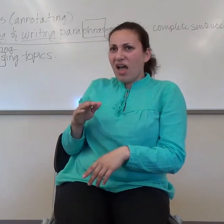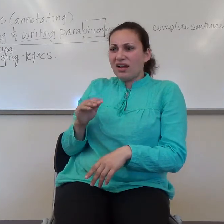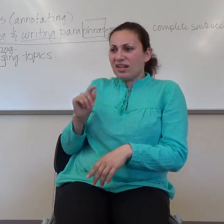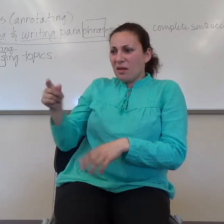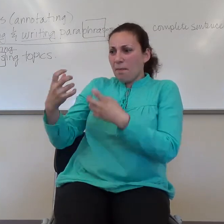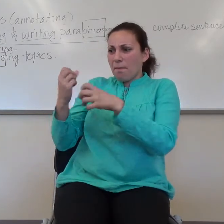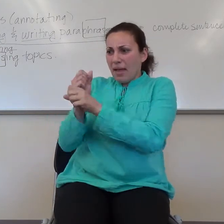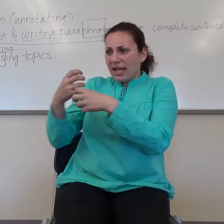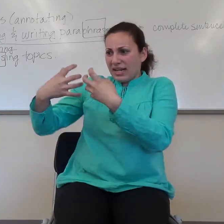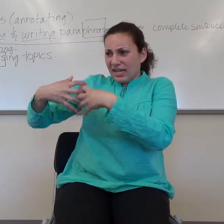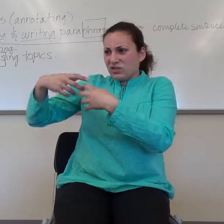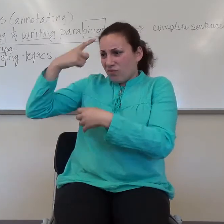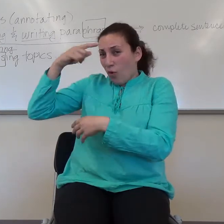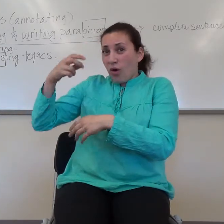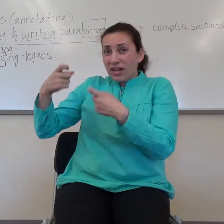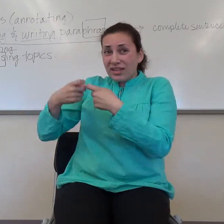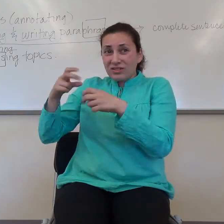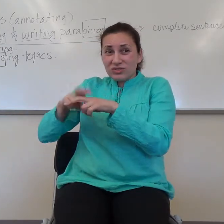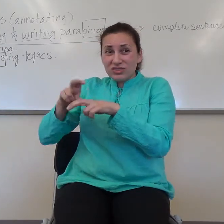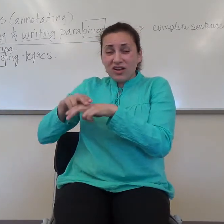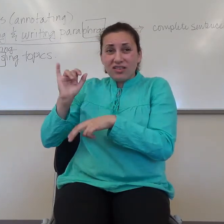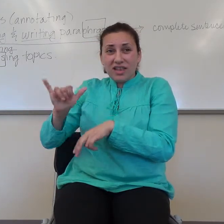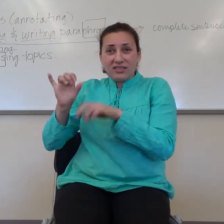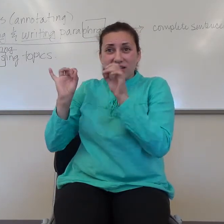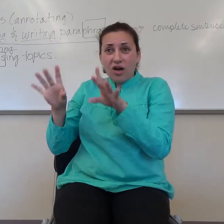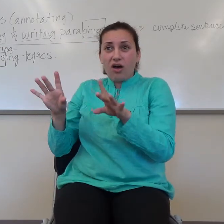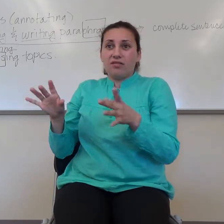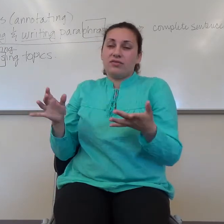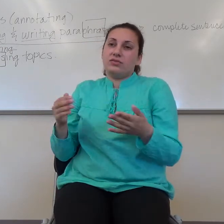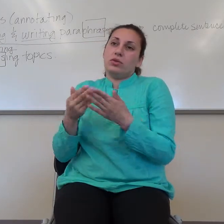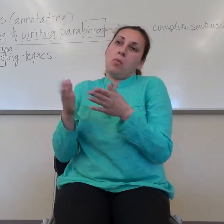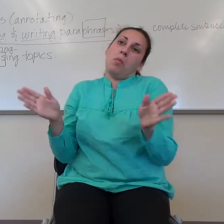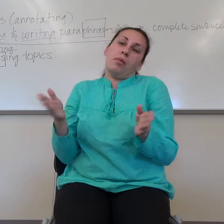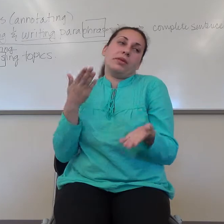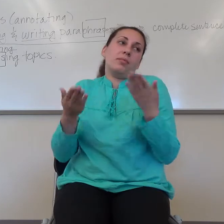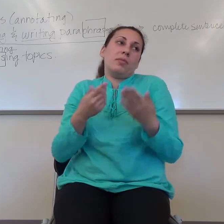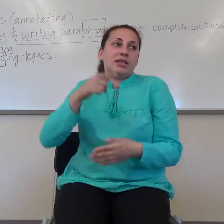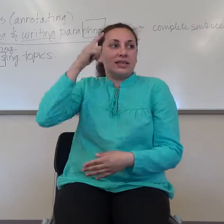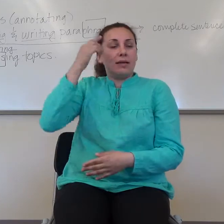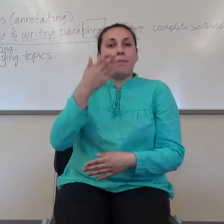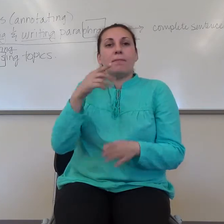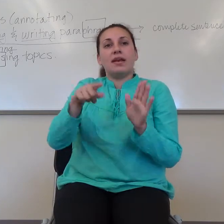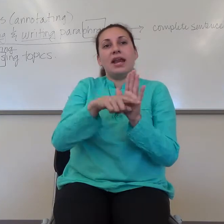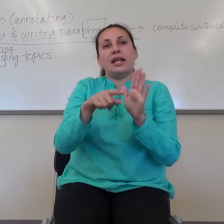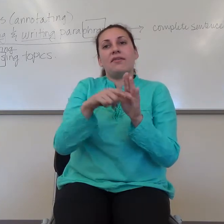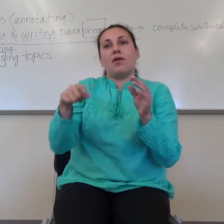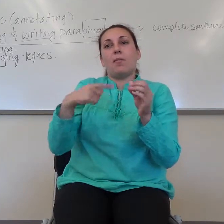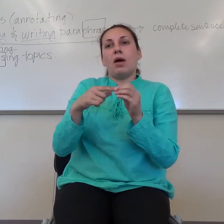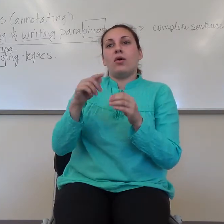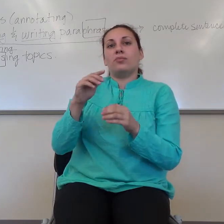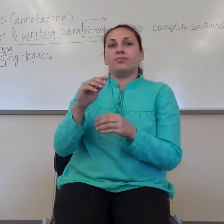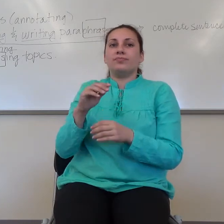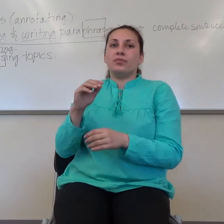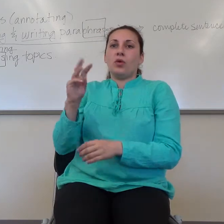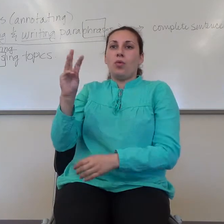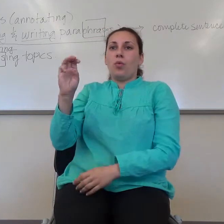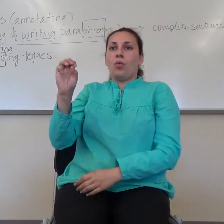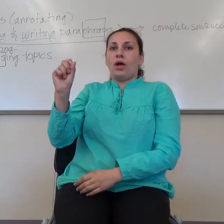Yeah, it says he was an ingenious inventor. But is this the topic? Is this what the